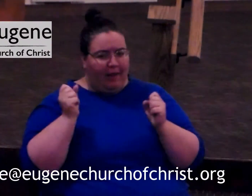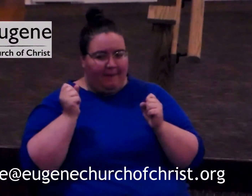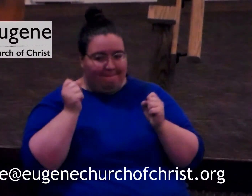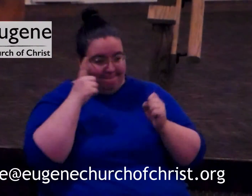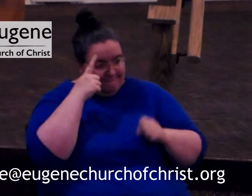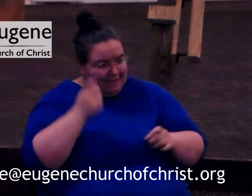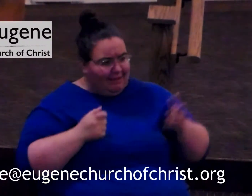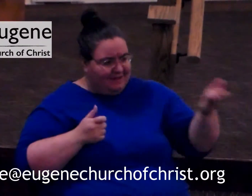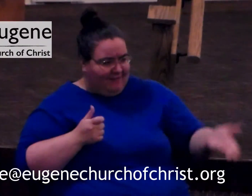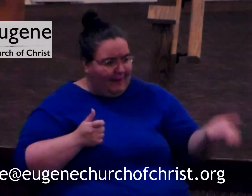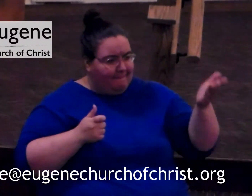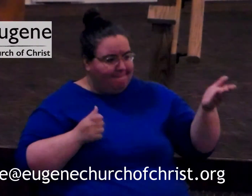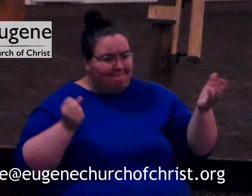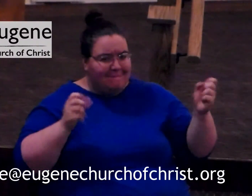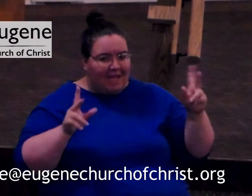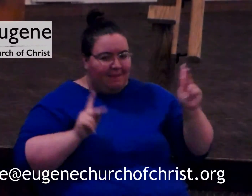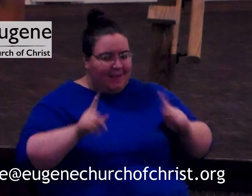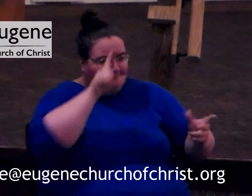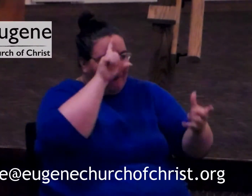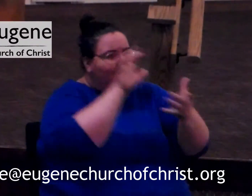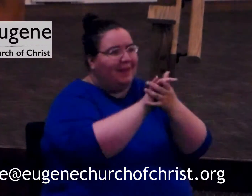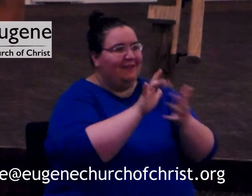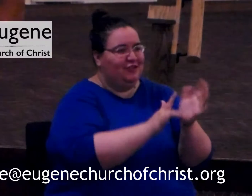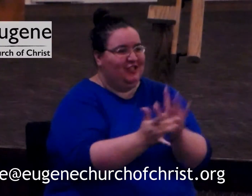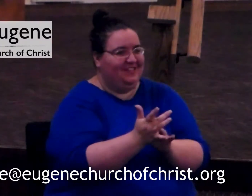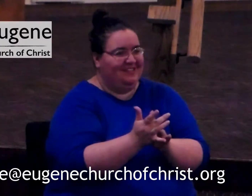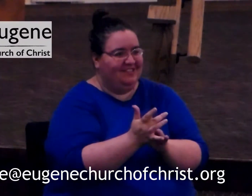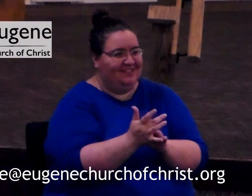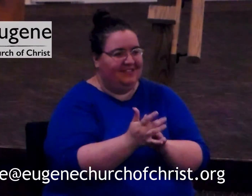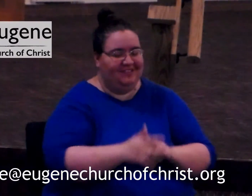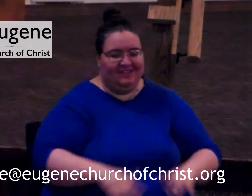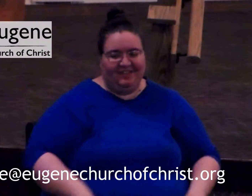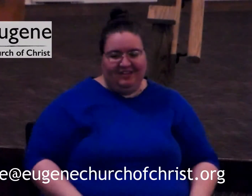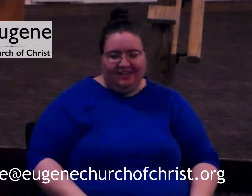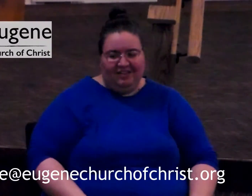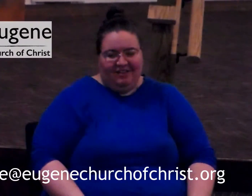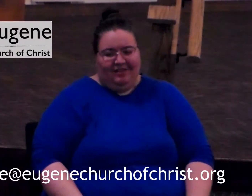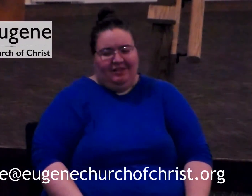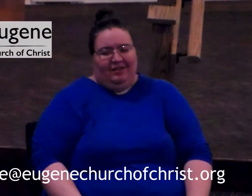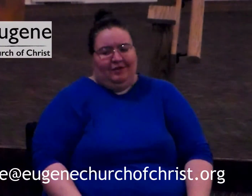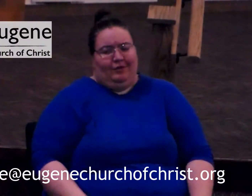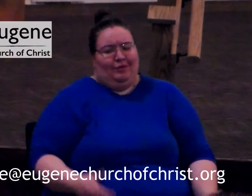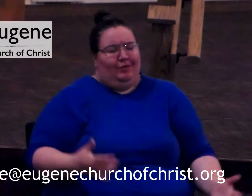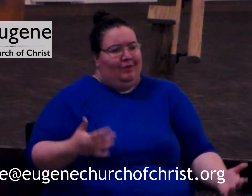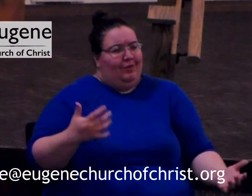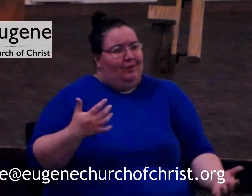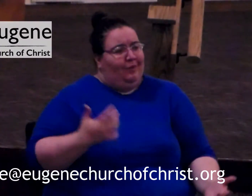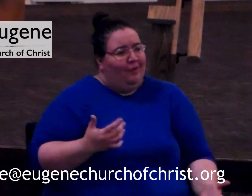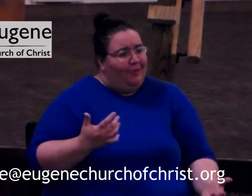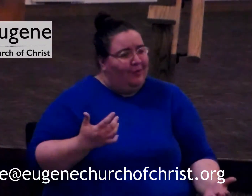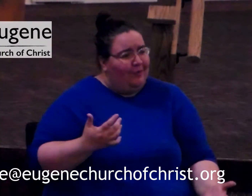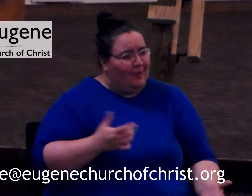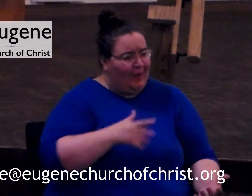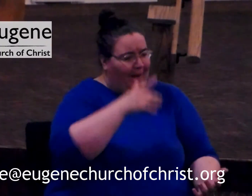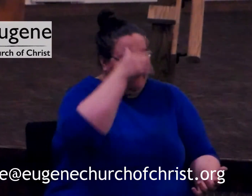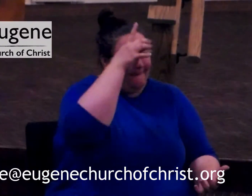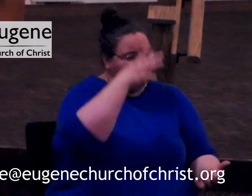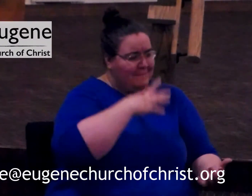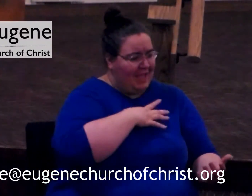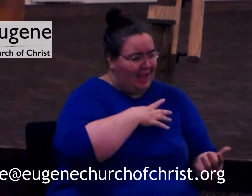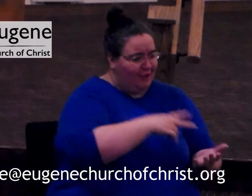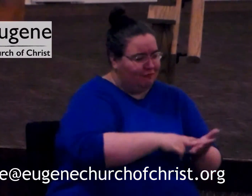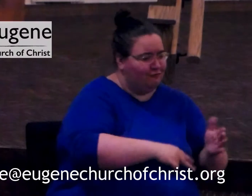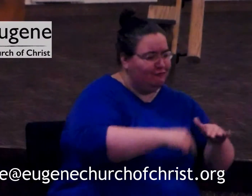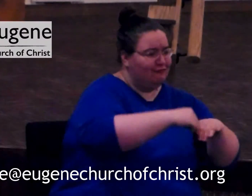believing in him. Man healed of leprosy, man raised from the dead, most amazing thing any of us have ever seen, and